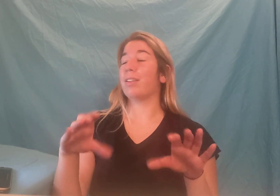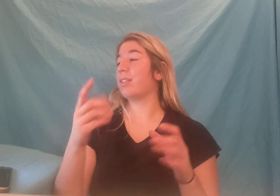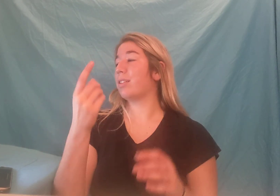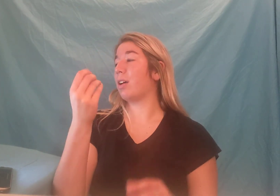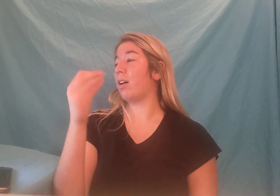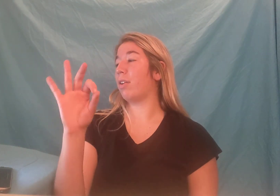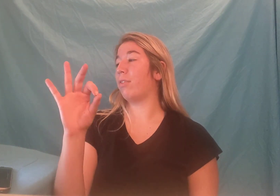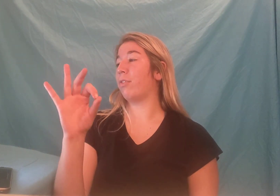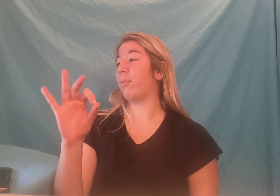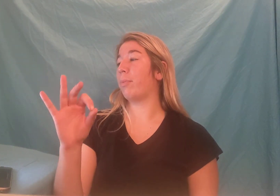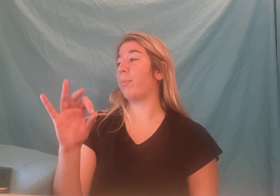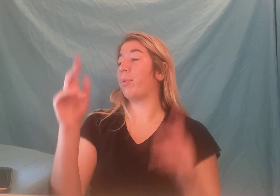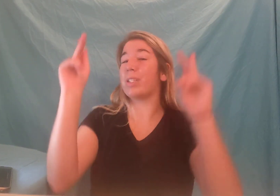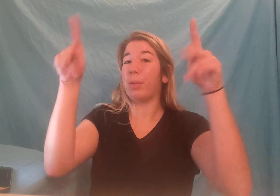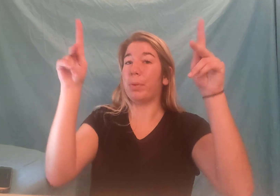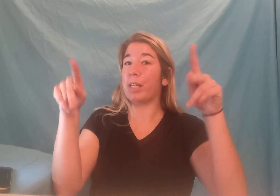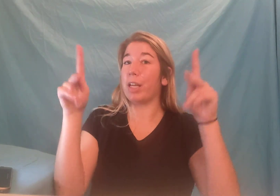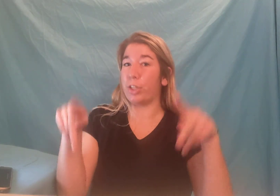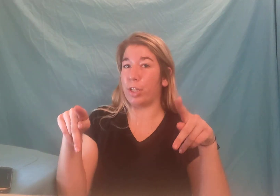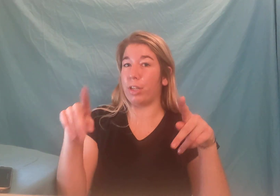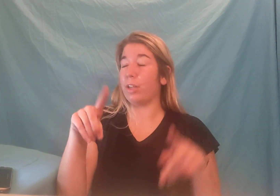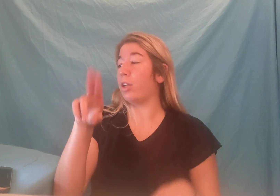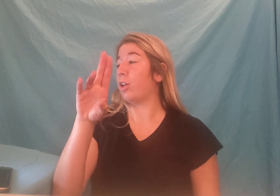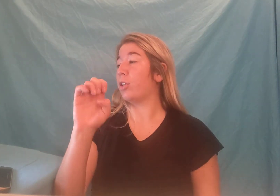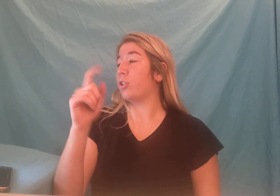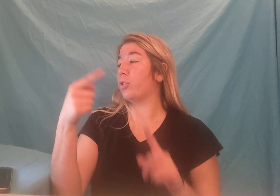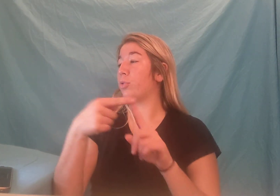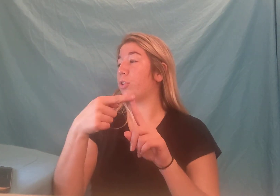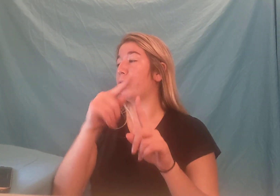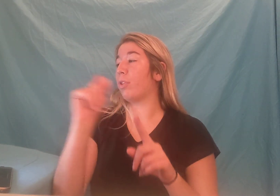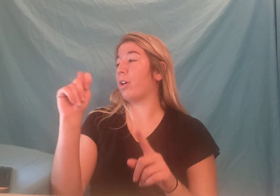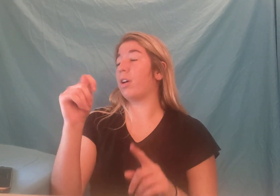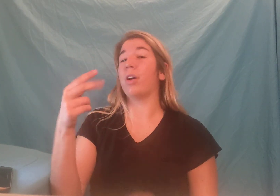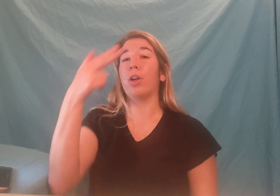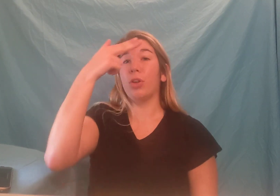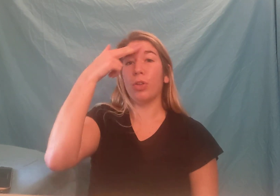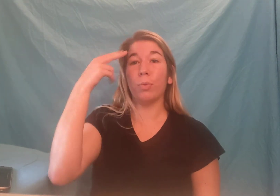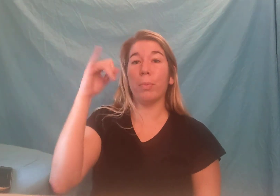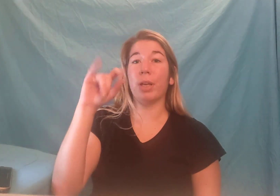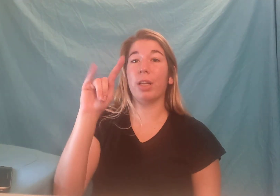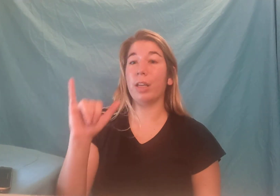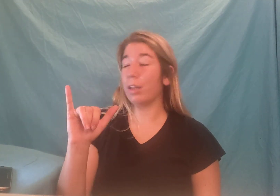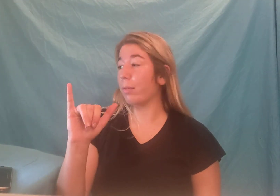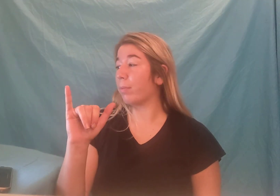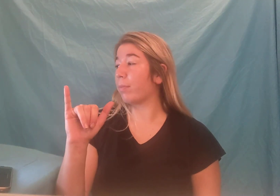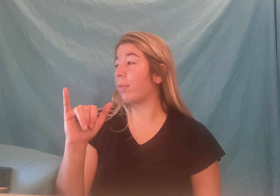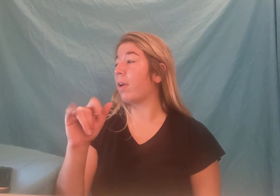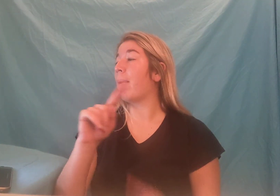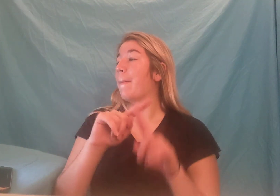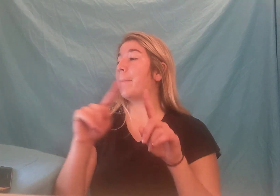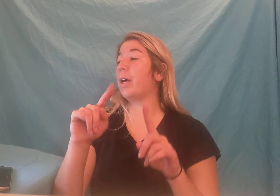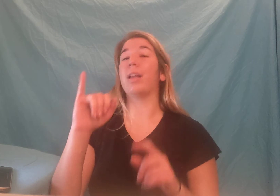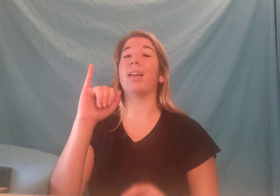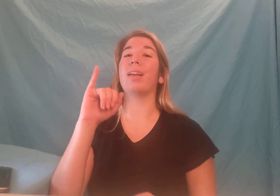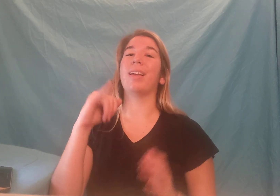chance of precipitation due to the humidity, but